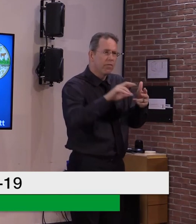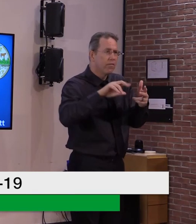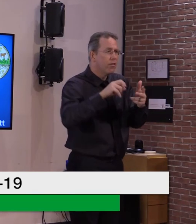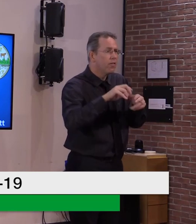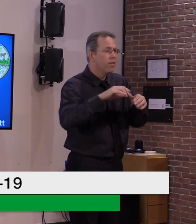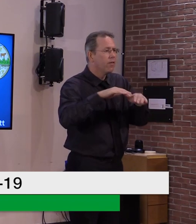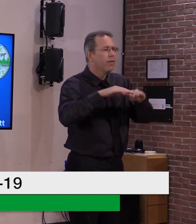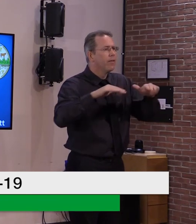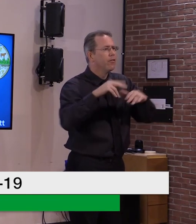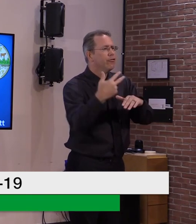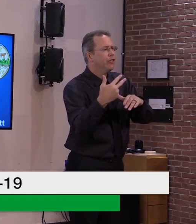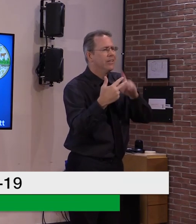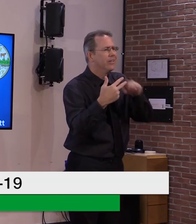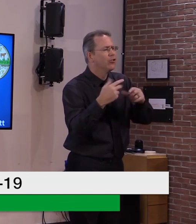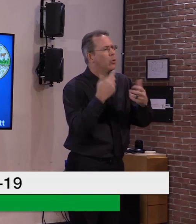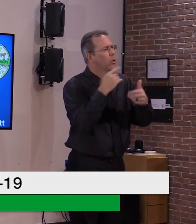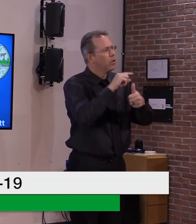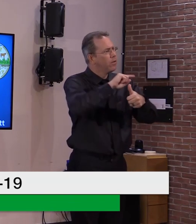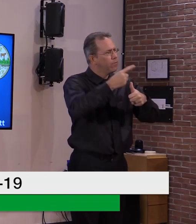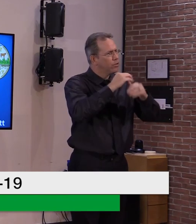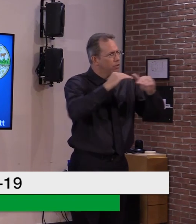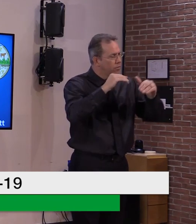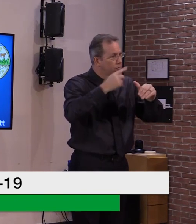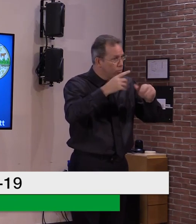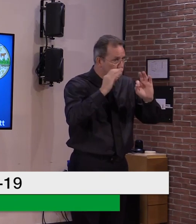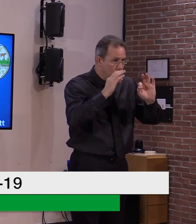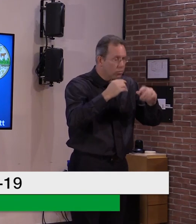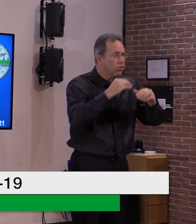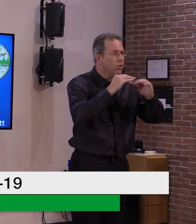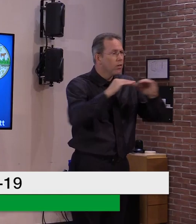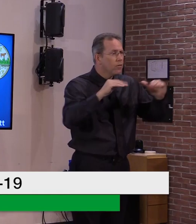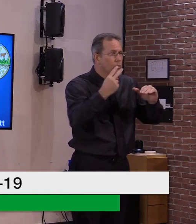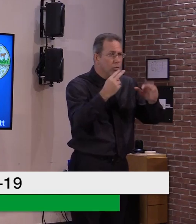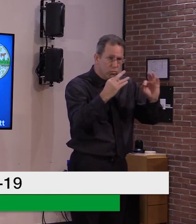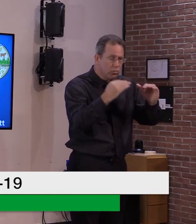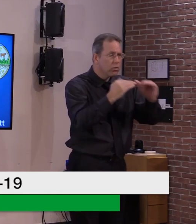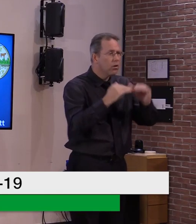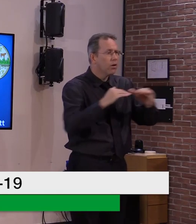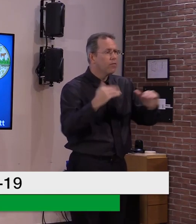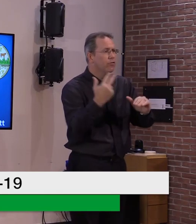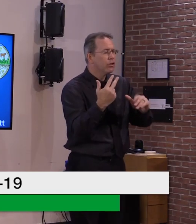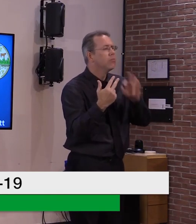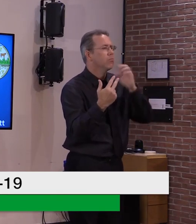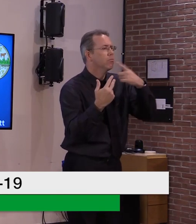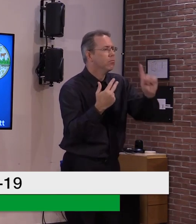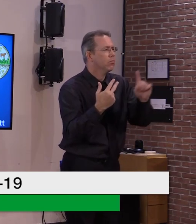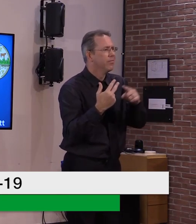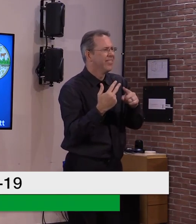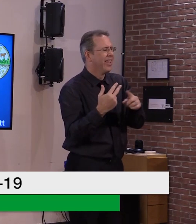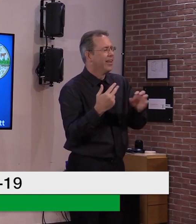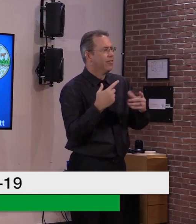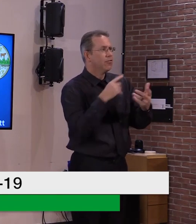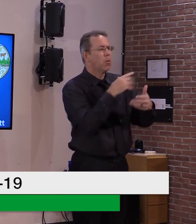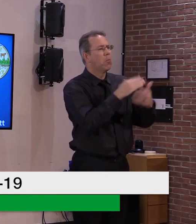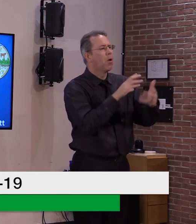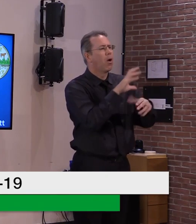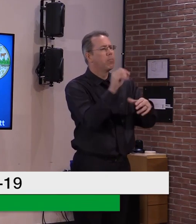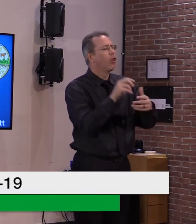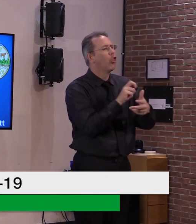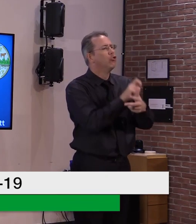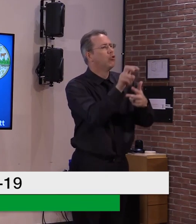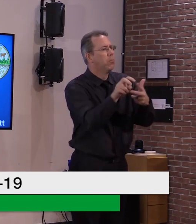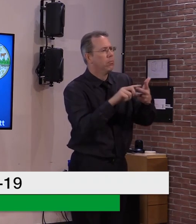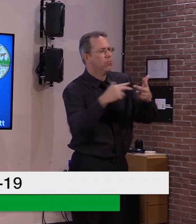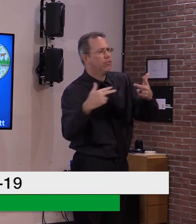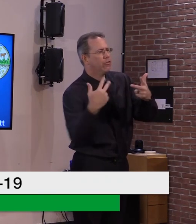and so then for the two dose shots based on what we know right now about the vaccine if someone only got one of the two as you indicated earlier might happen despite best